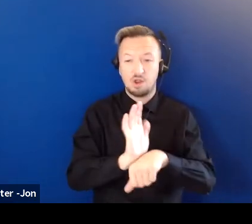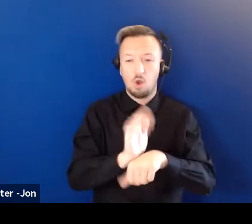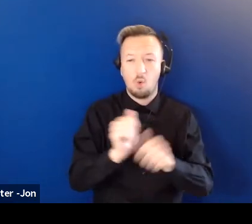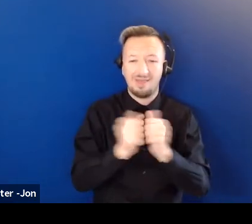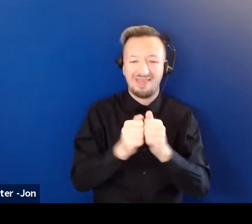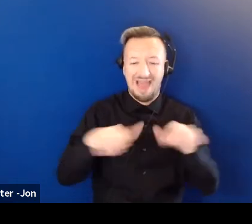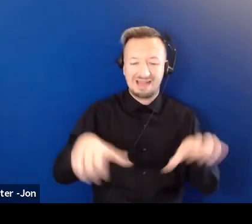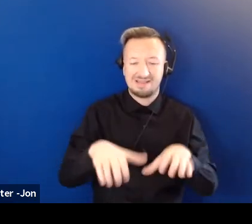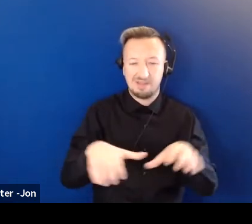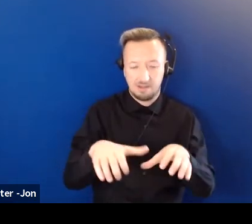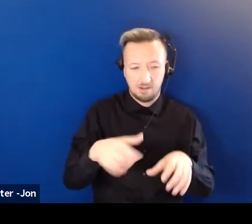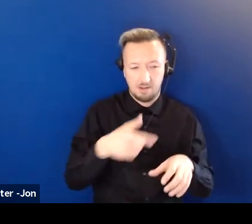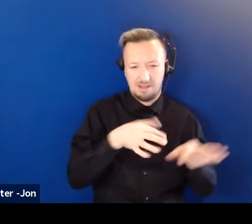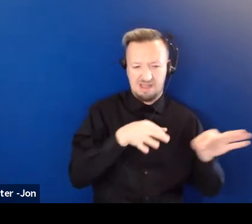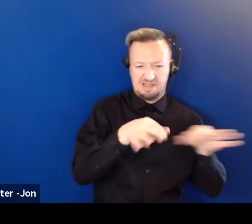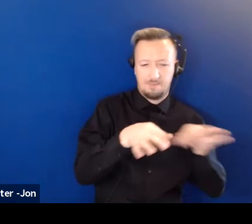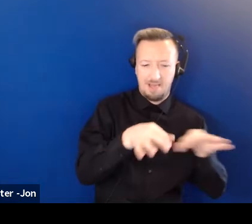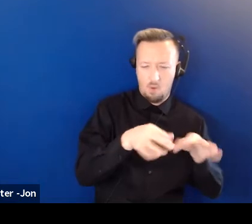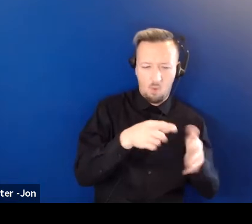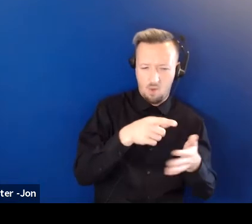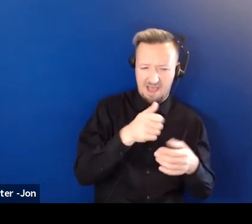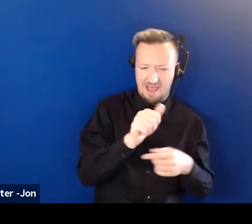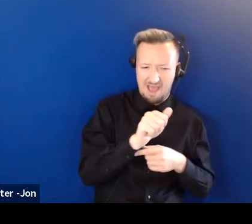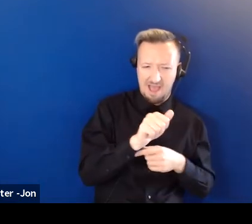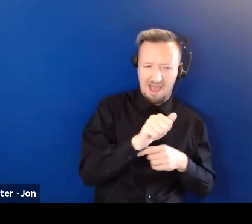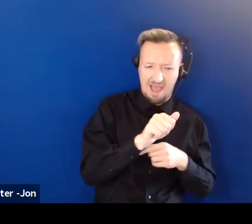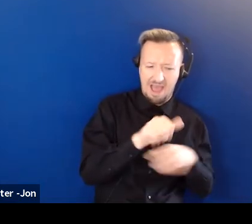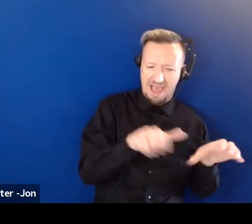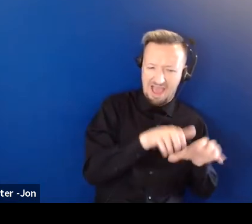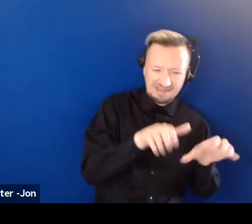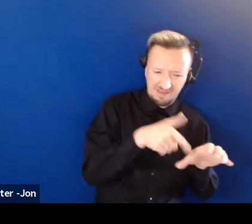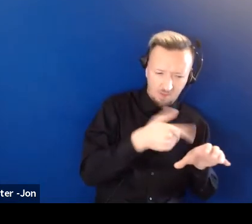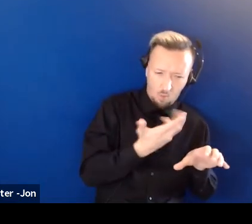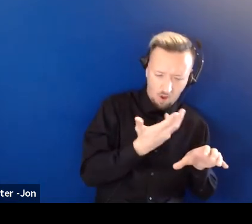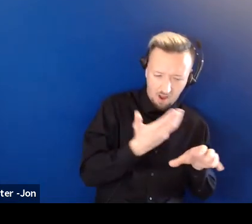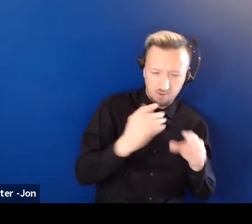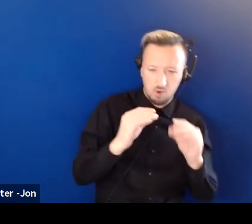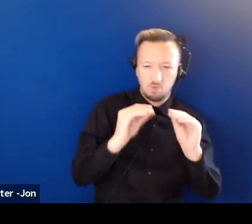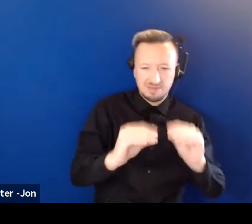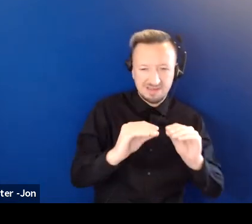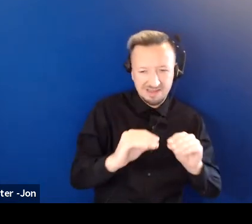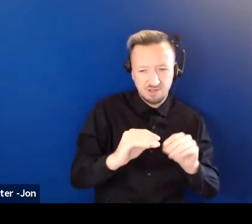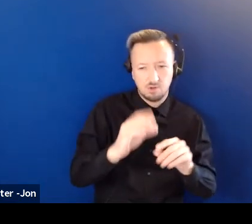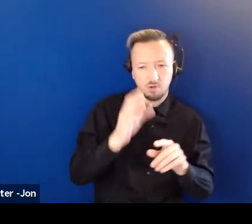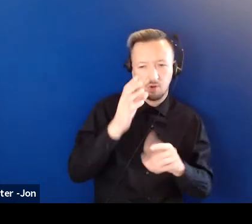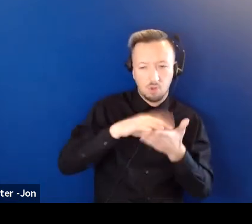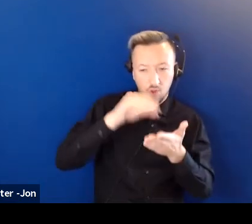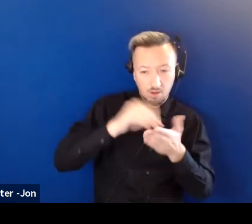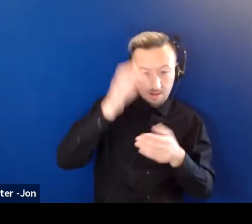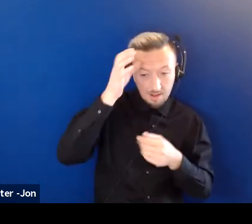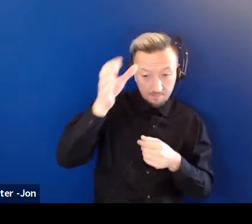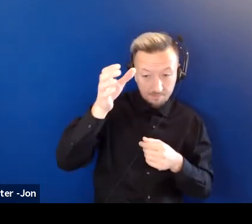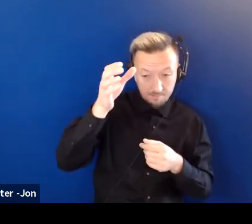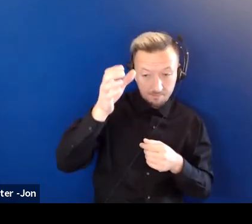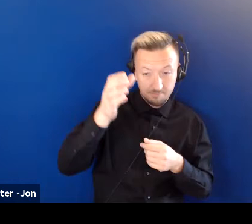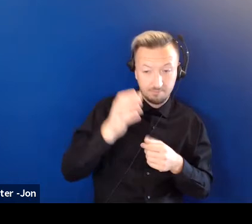someone explaining what an activity was, to kind of test and learn those concepts and put those concepts into practice. And